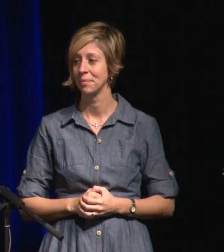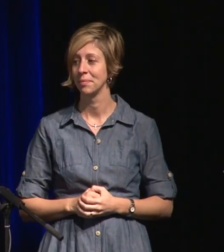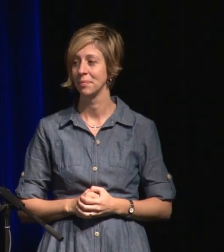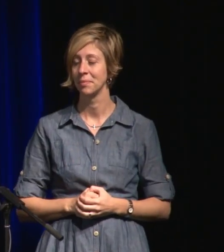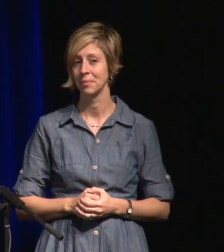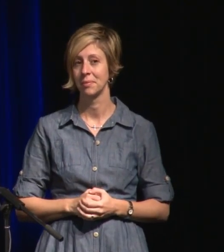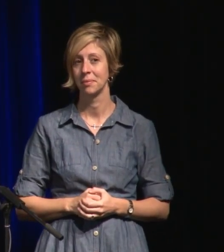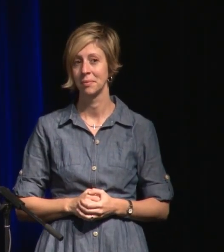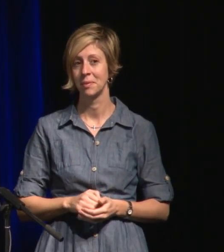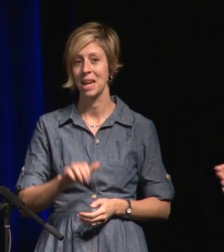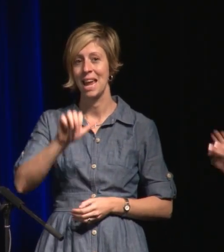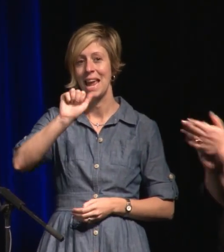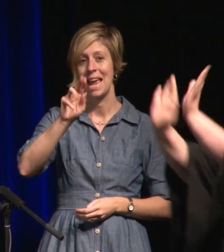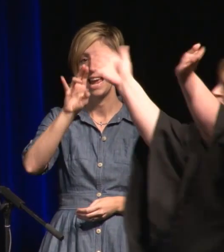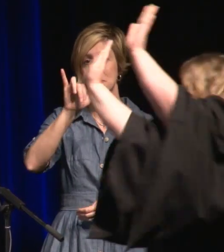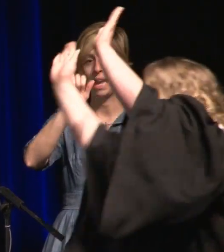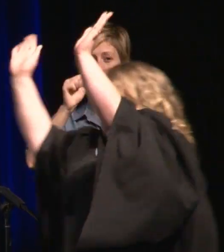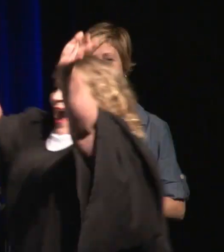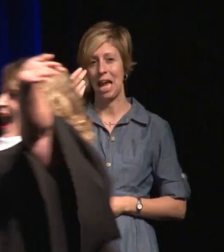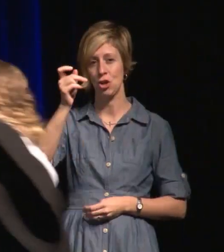Amy Ashford, honors.